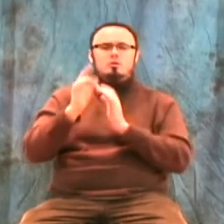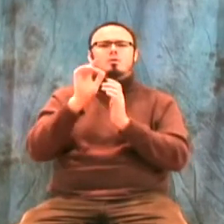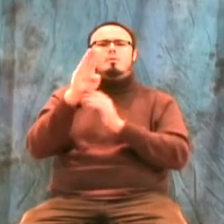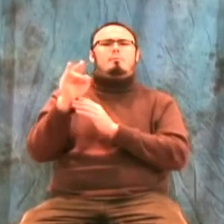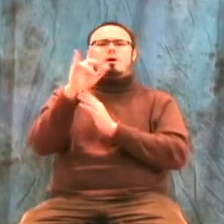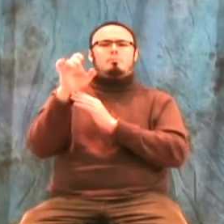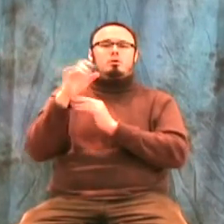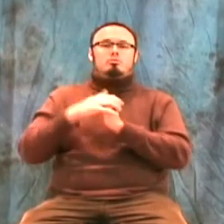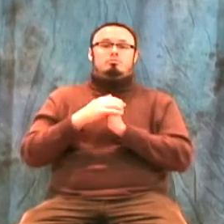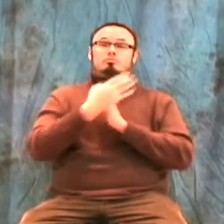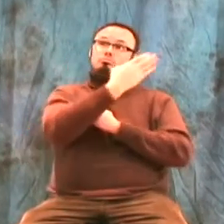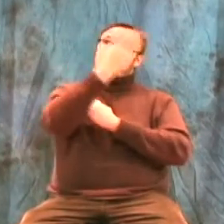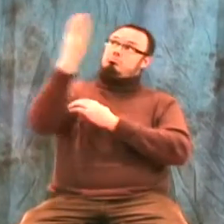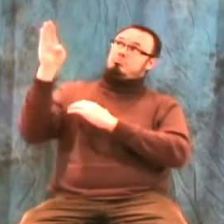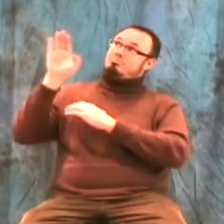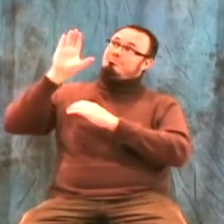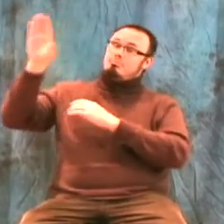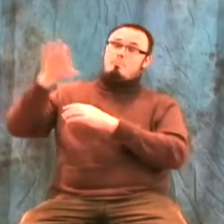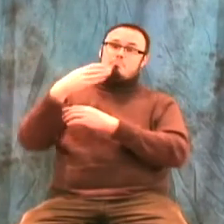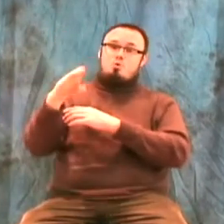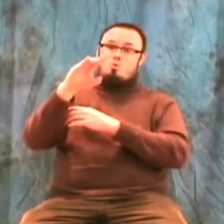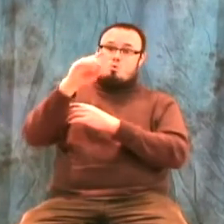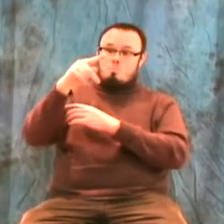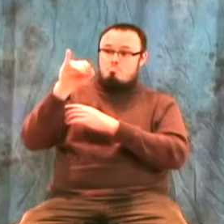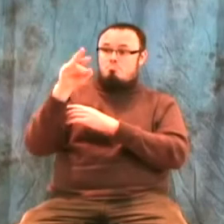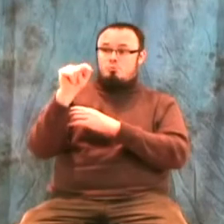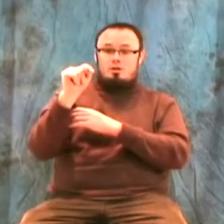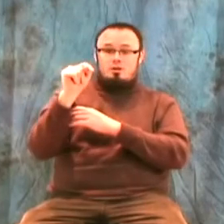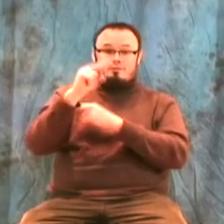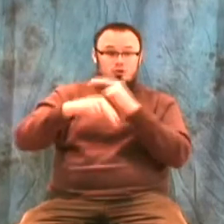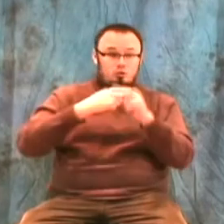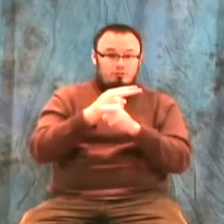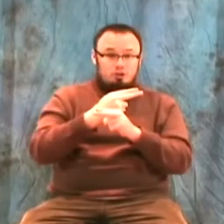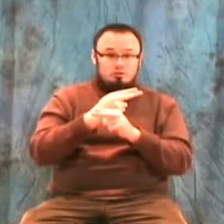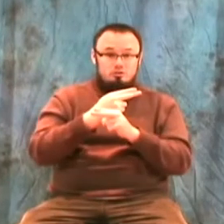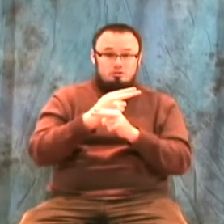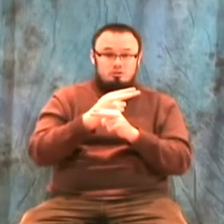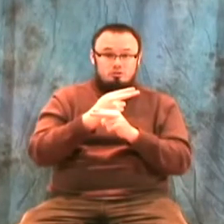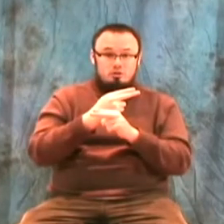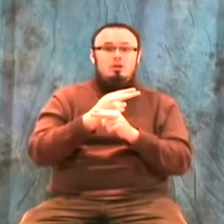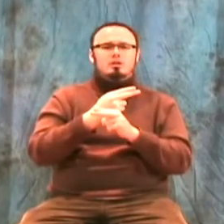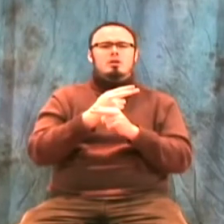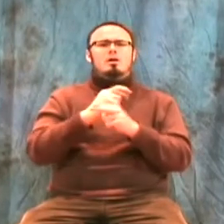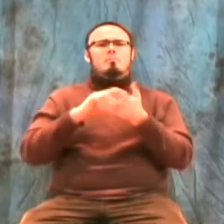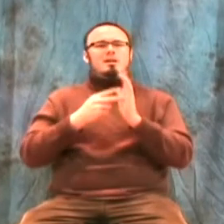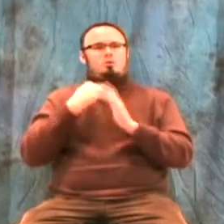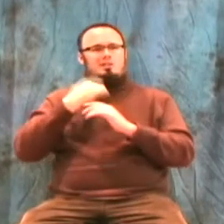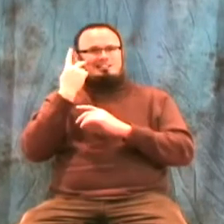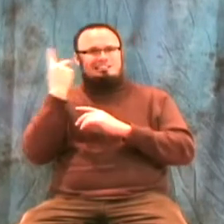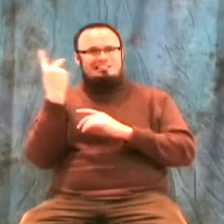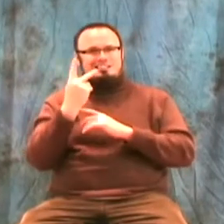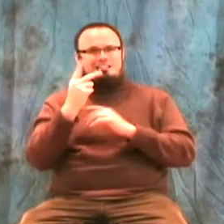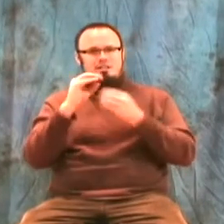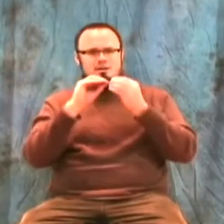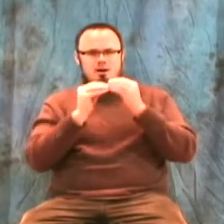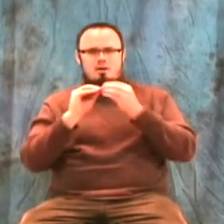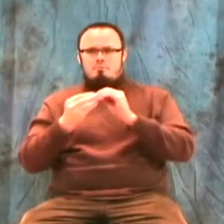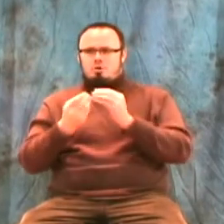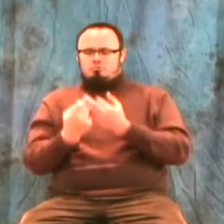God's blueprint of the universe, and being God's blueprint, we find numerical significance